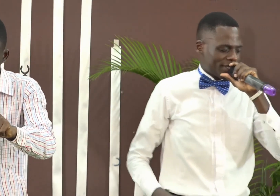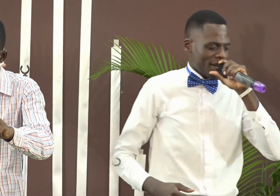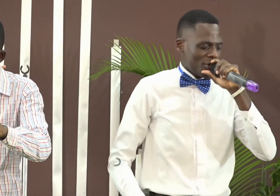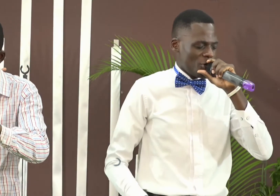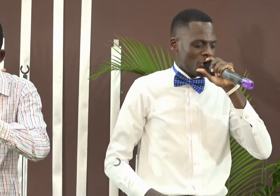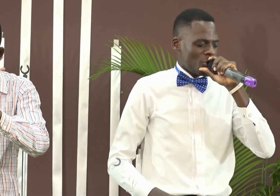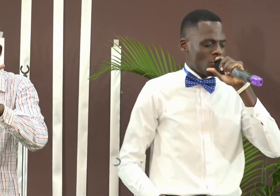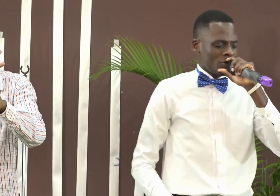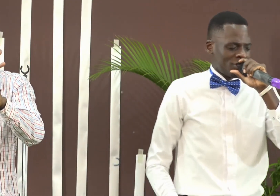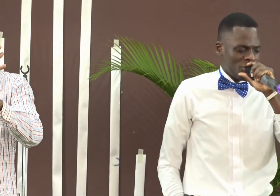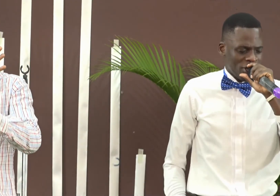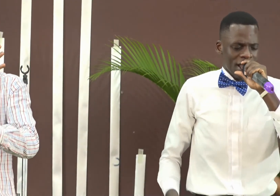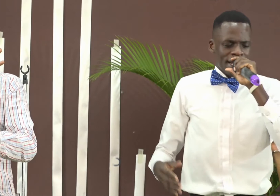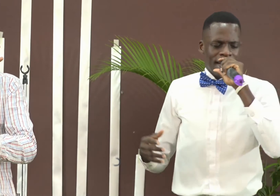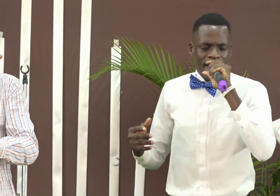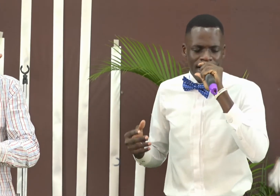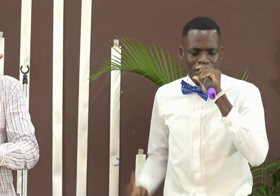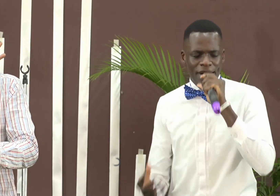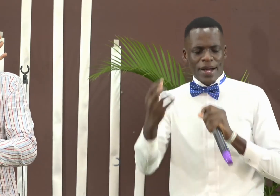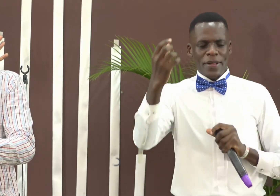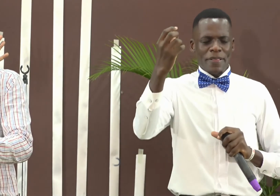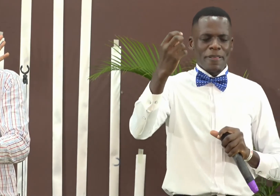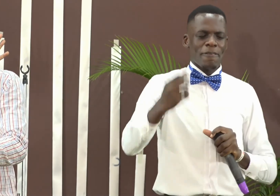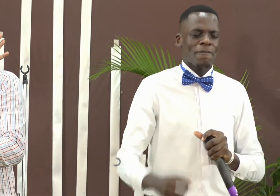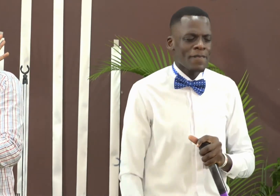Kabaka was a uni.